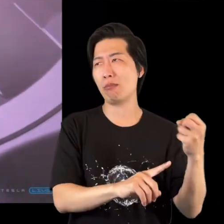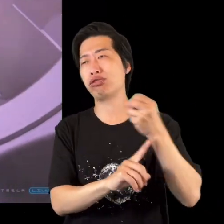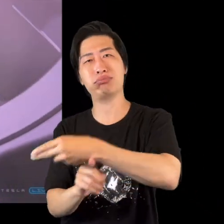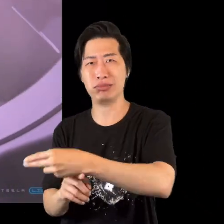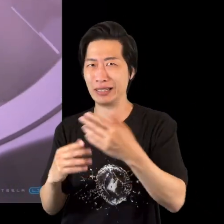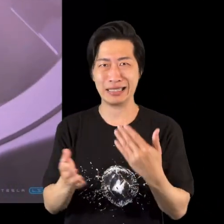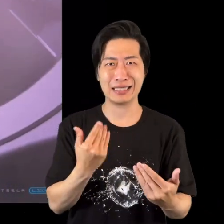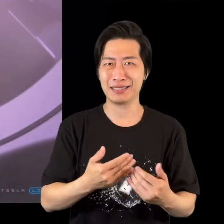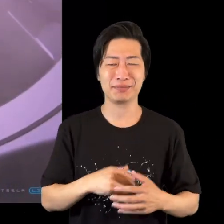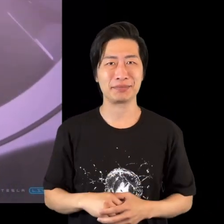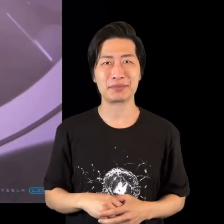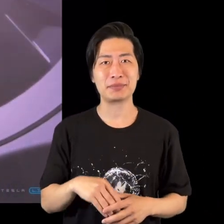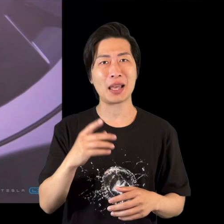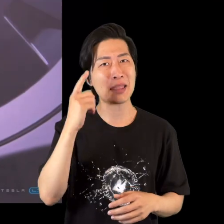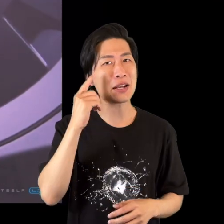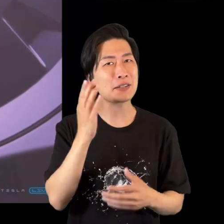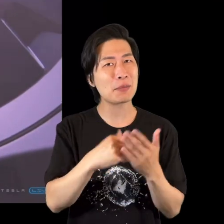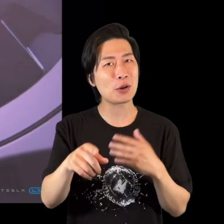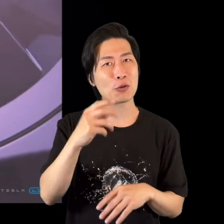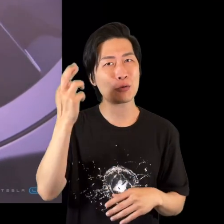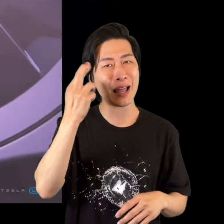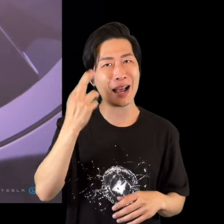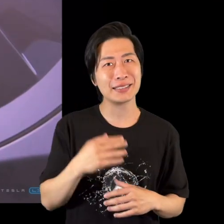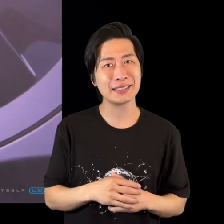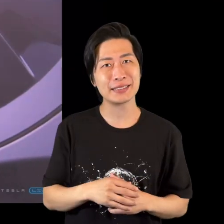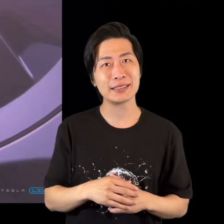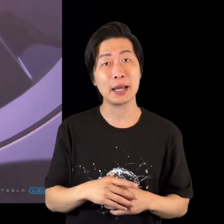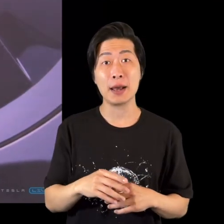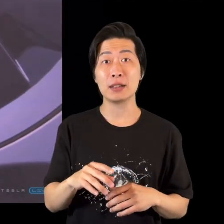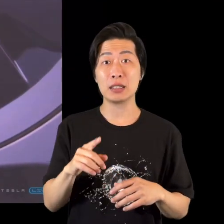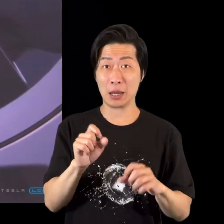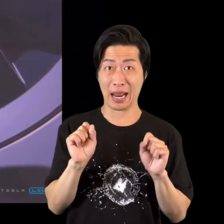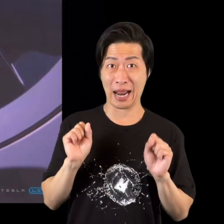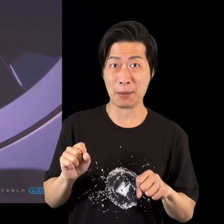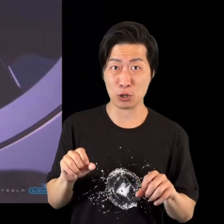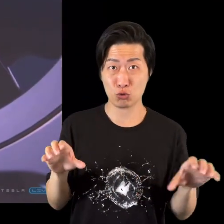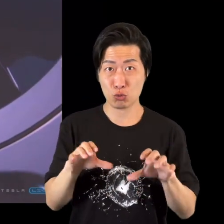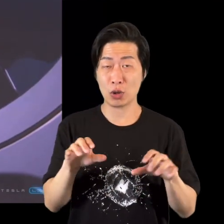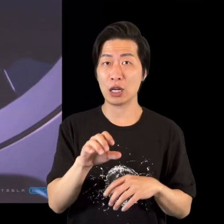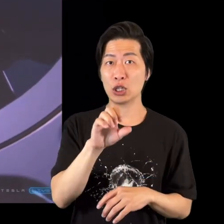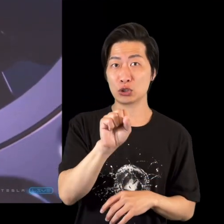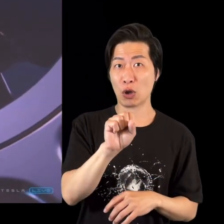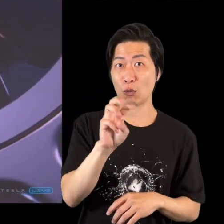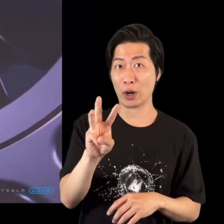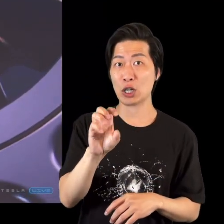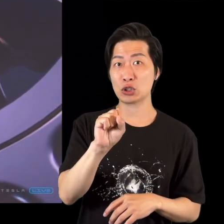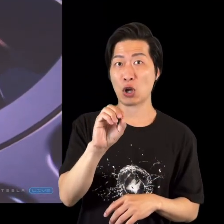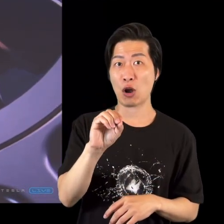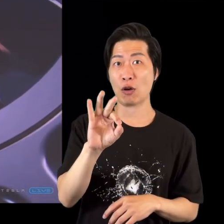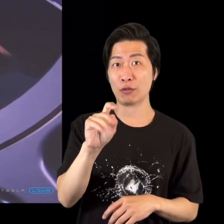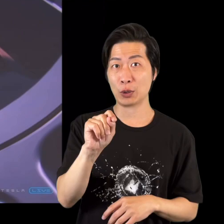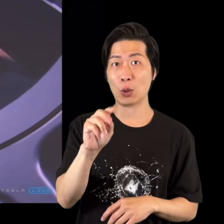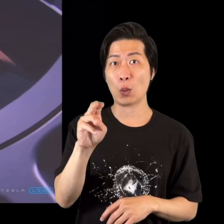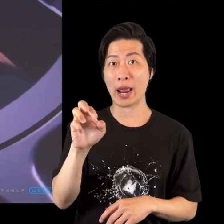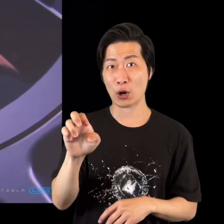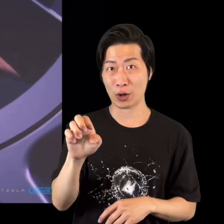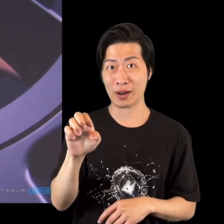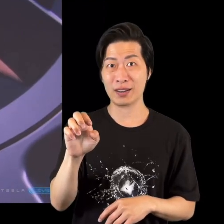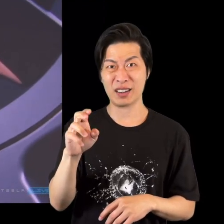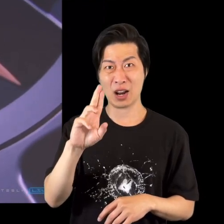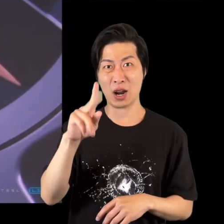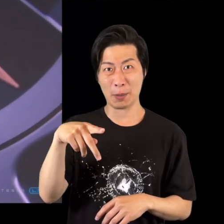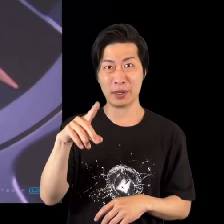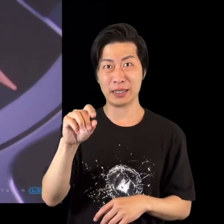being able to do a software update and have several million cars suddenly go from manual driving